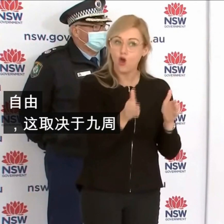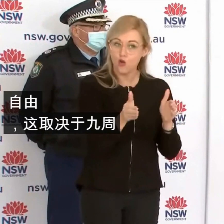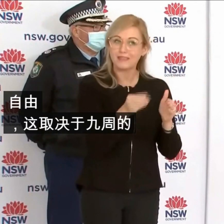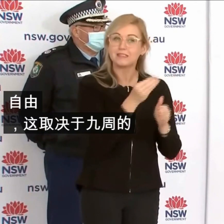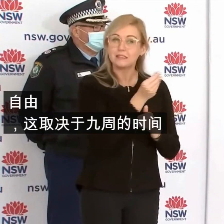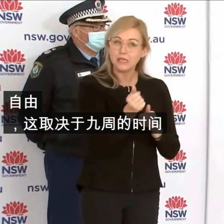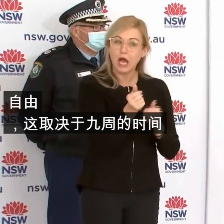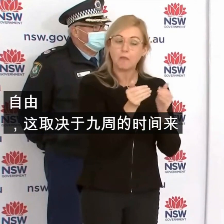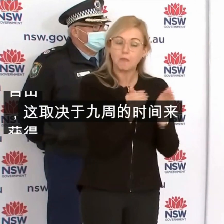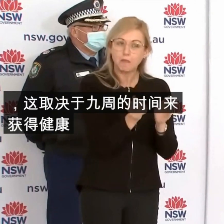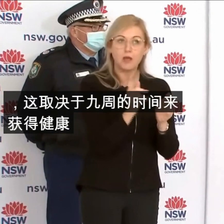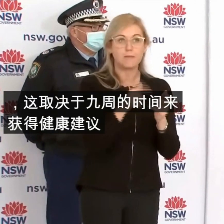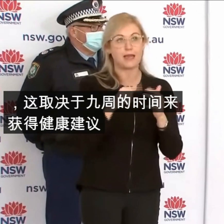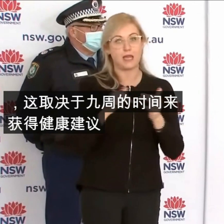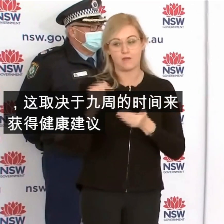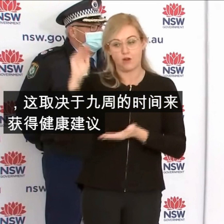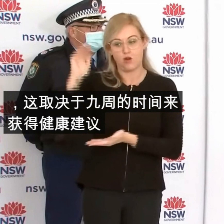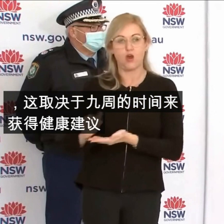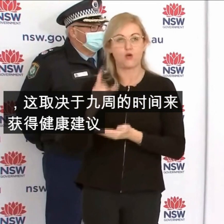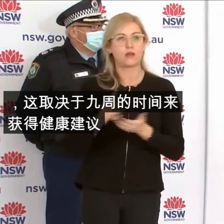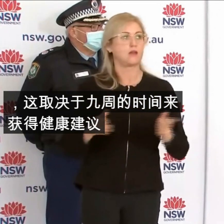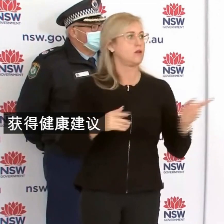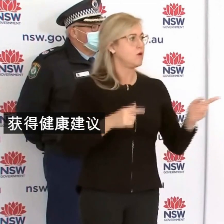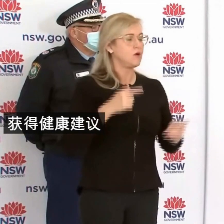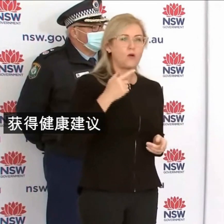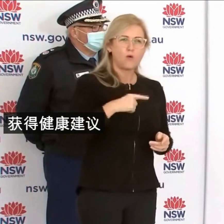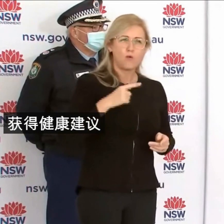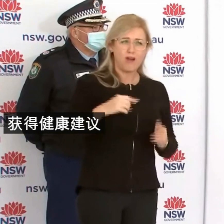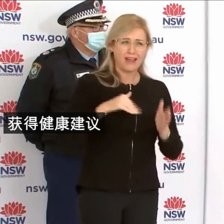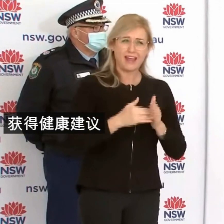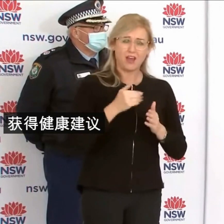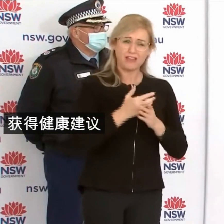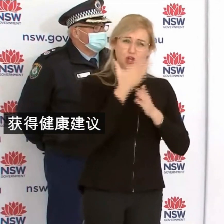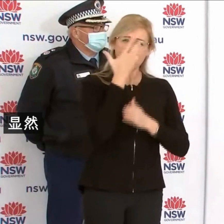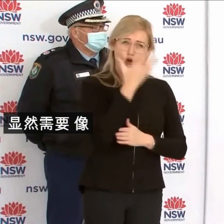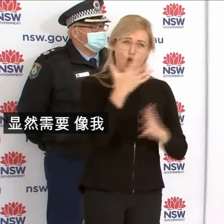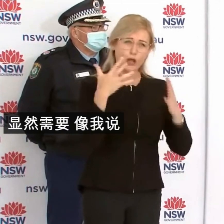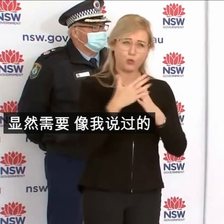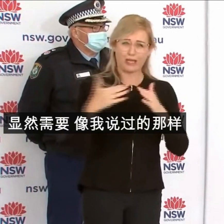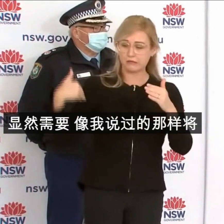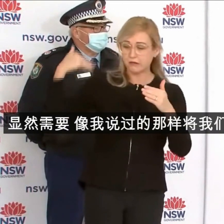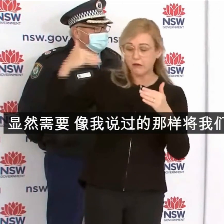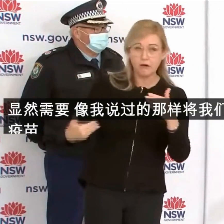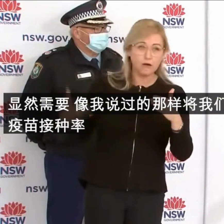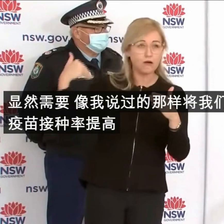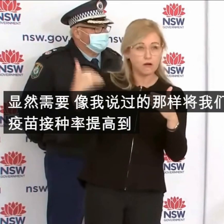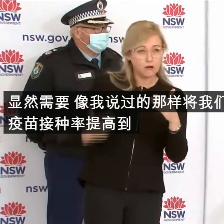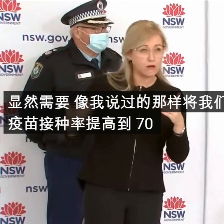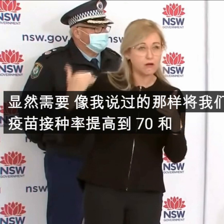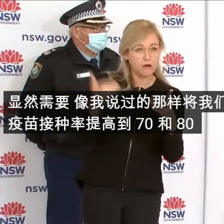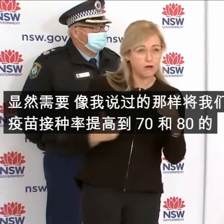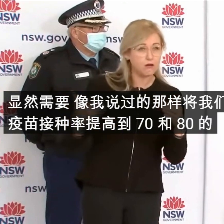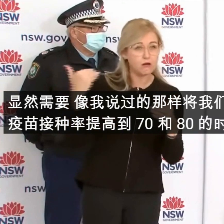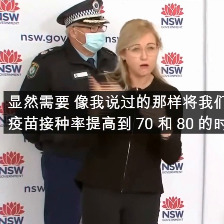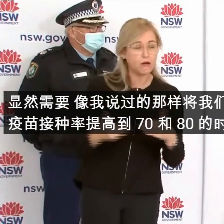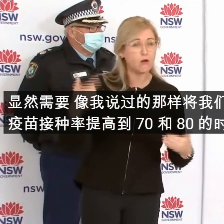Why does it take 9 weeks to get that health advice? Obviously, it takes that long to get our vaccination